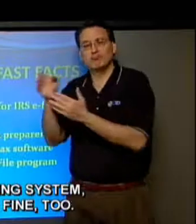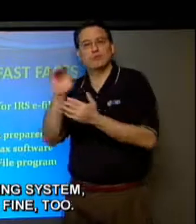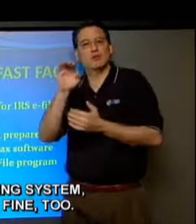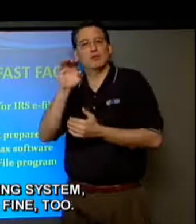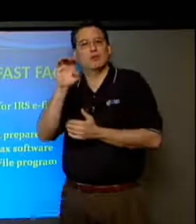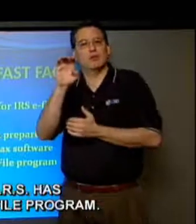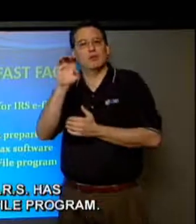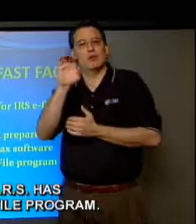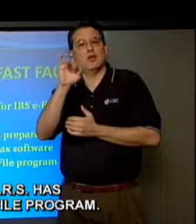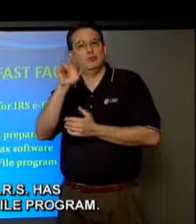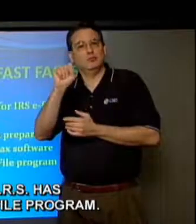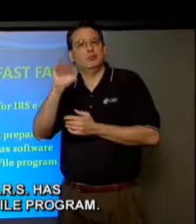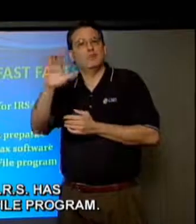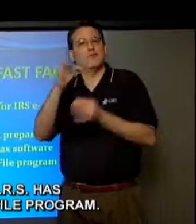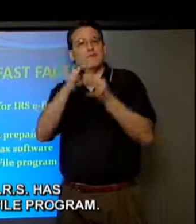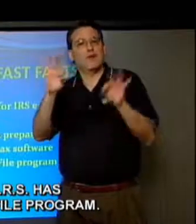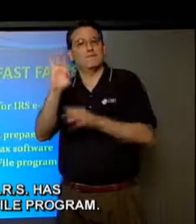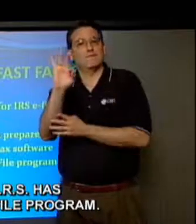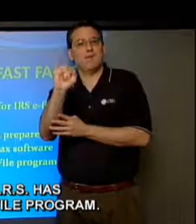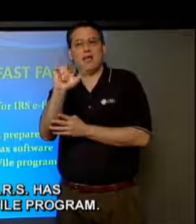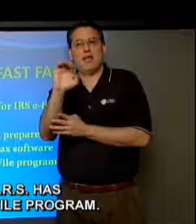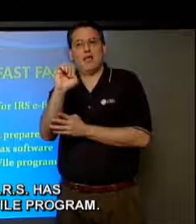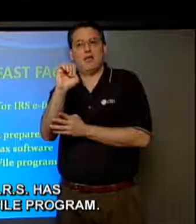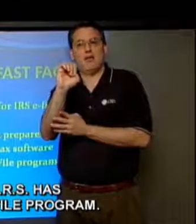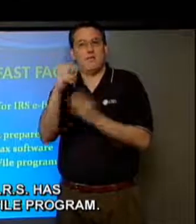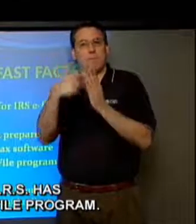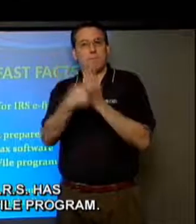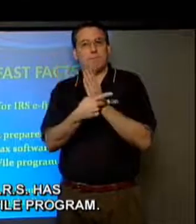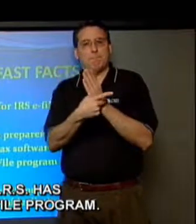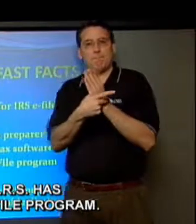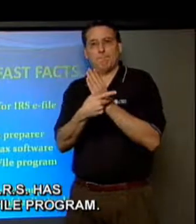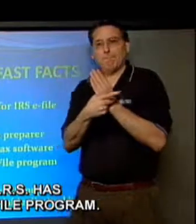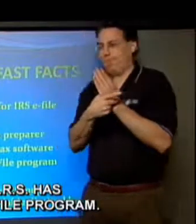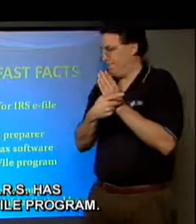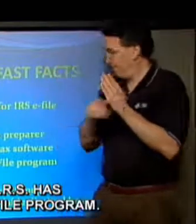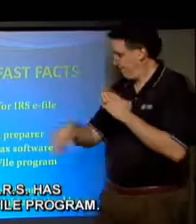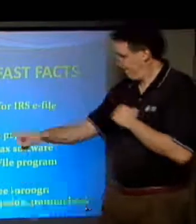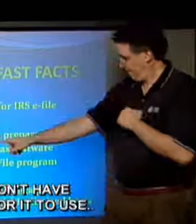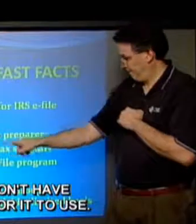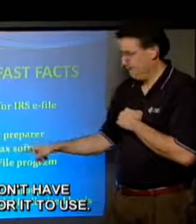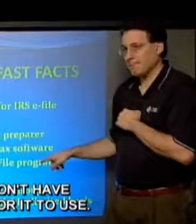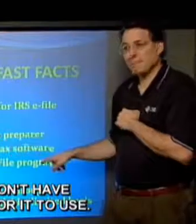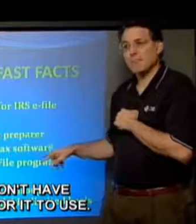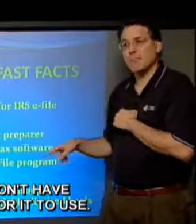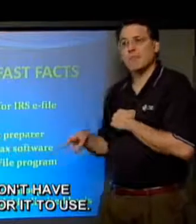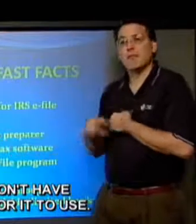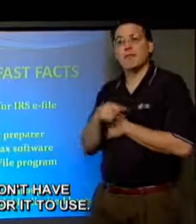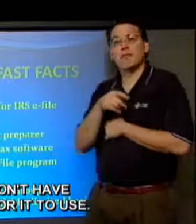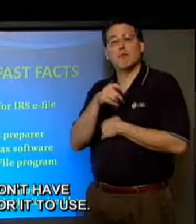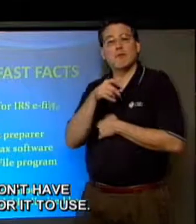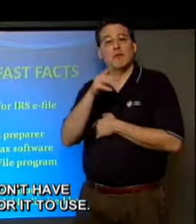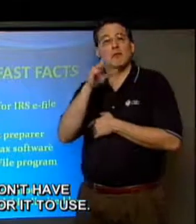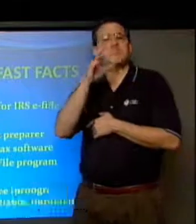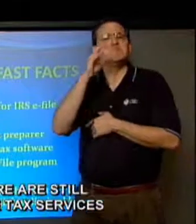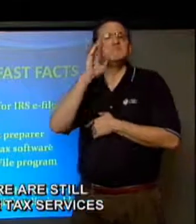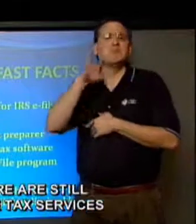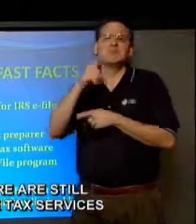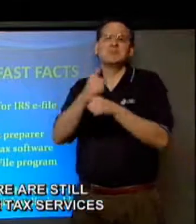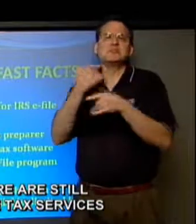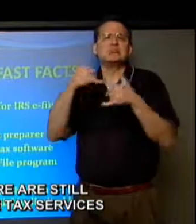too. Now, the IRS has a free e-file program. You don't have to pay for it to use, but there